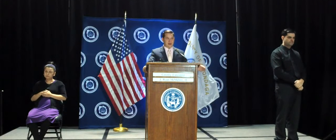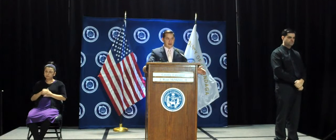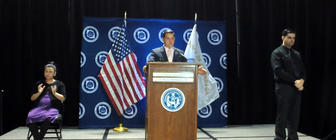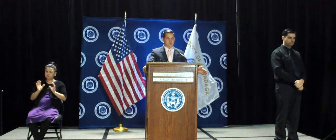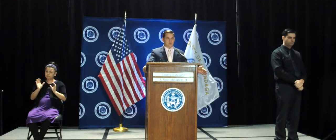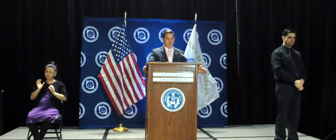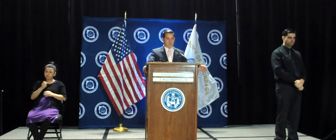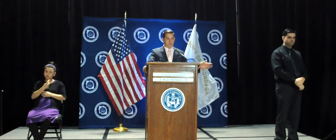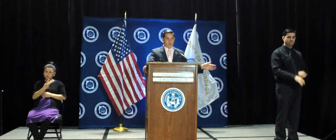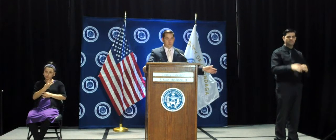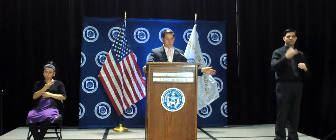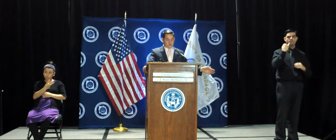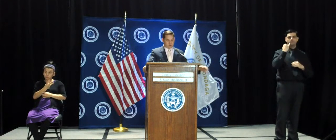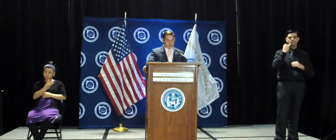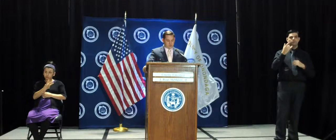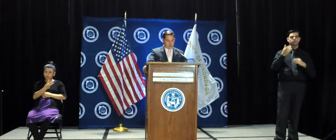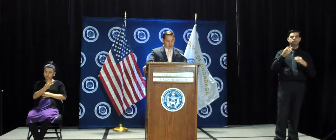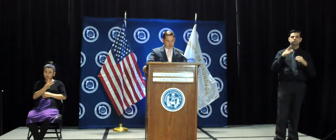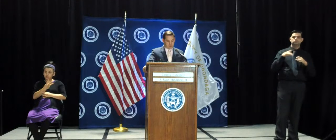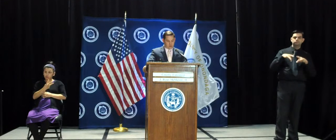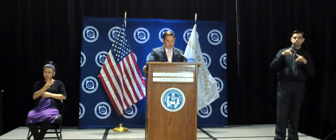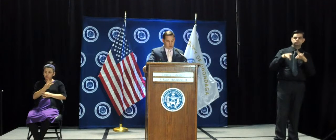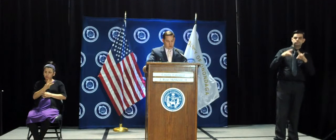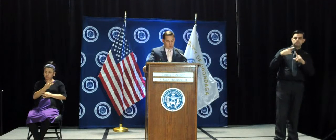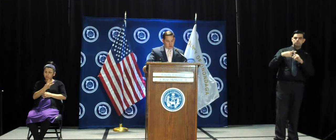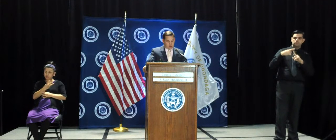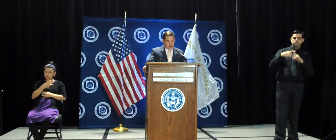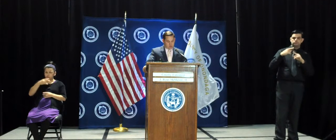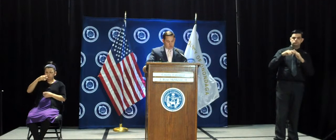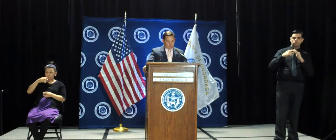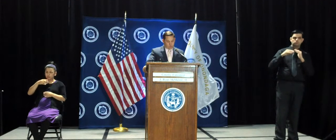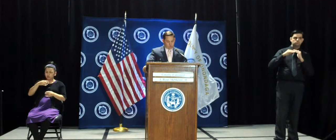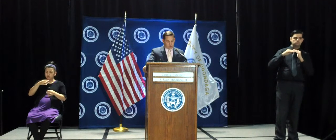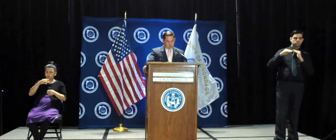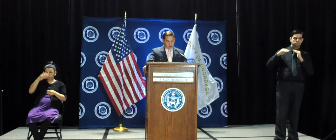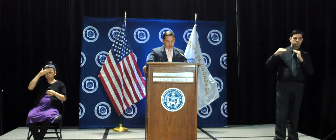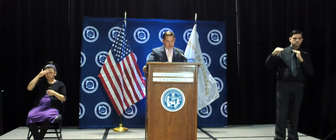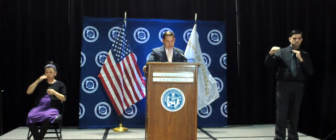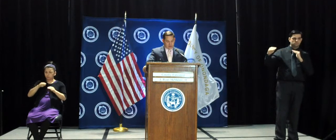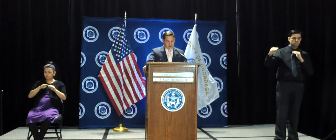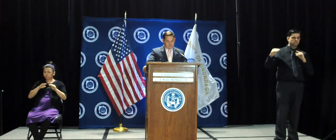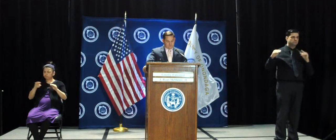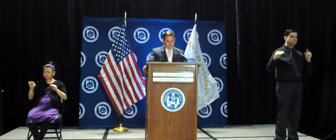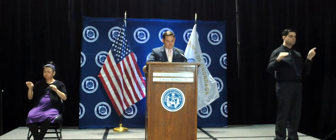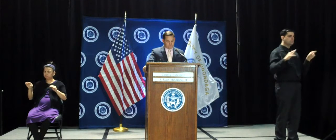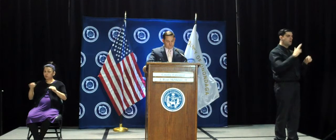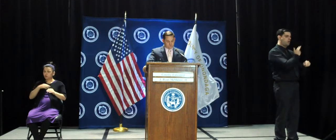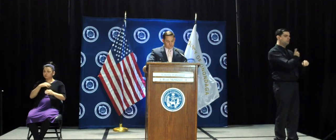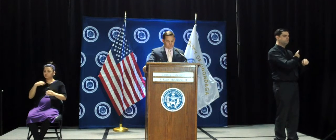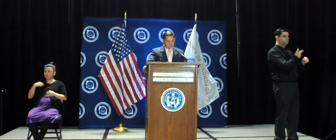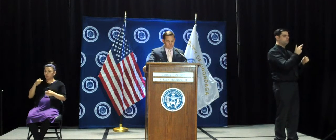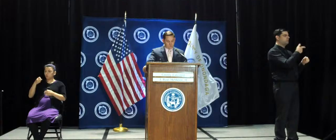we'll see that hospital number start to decline. When we look at